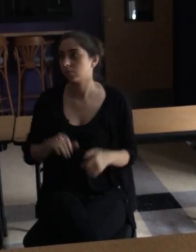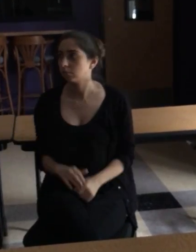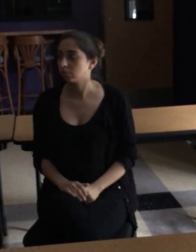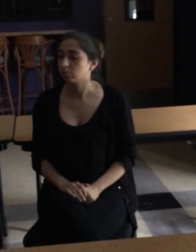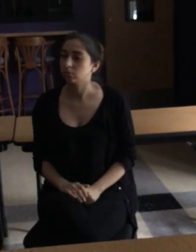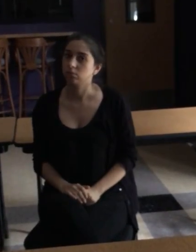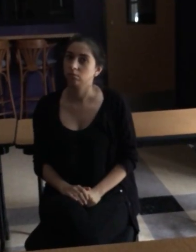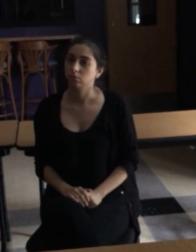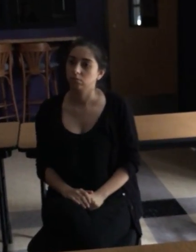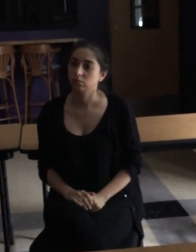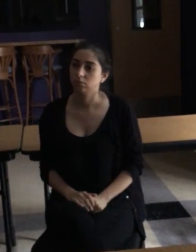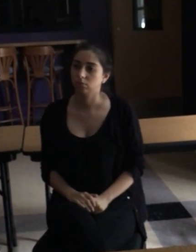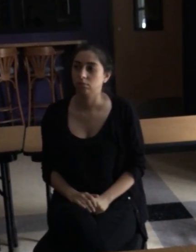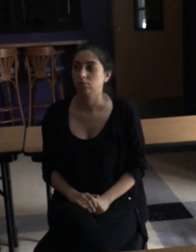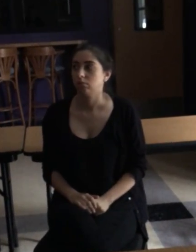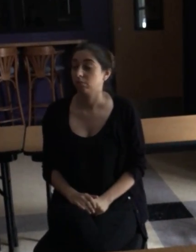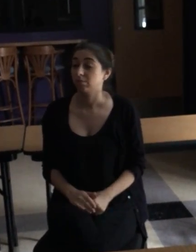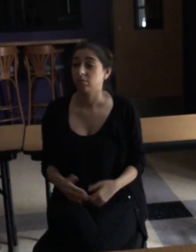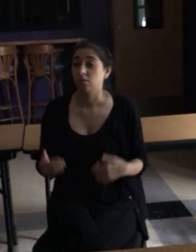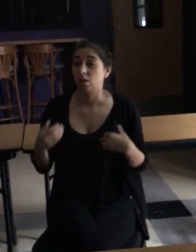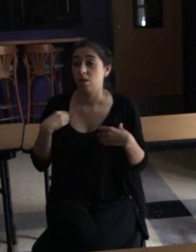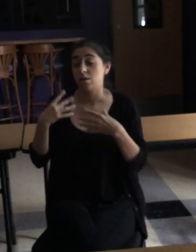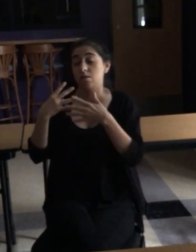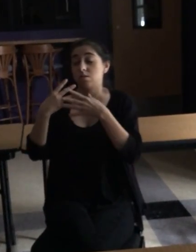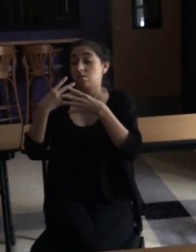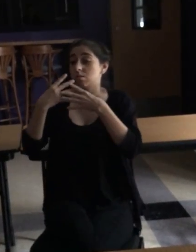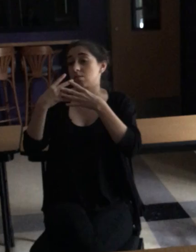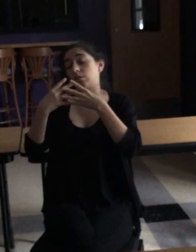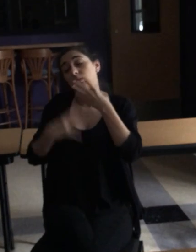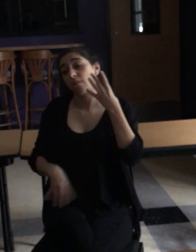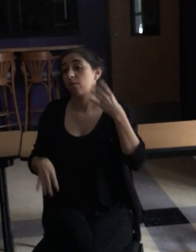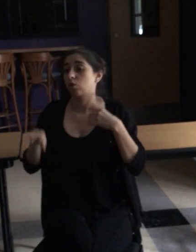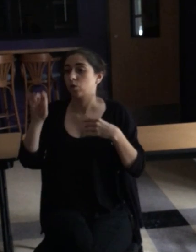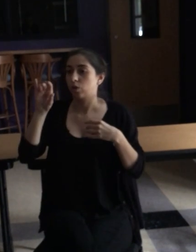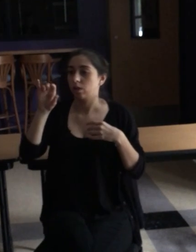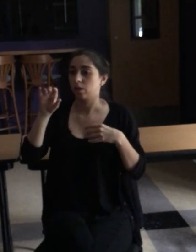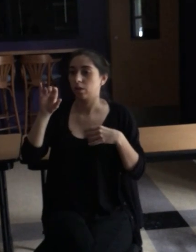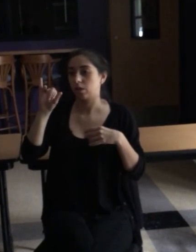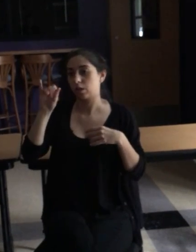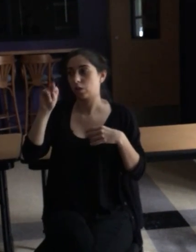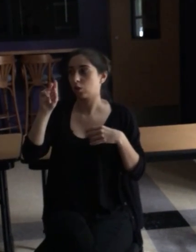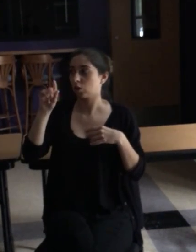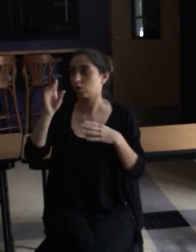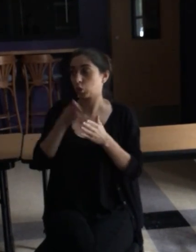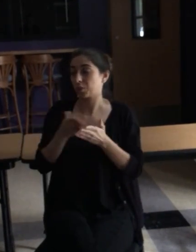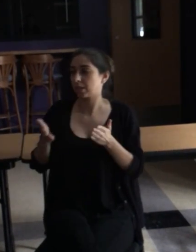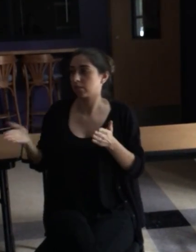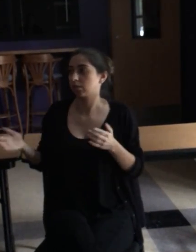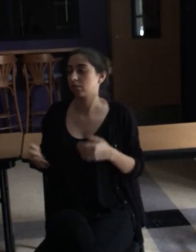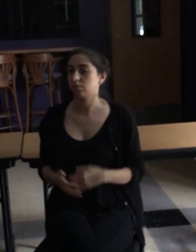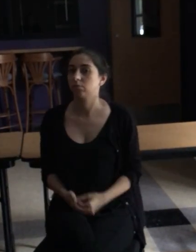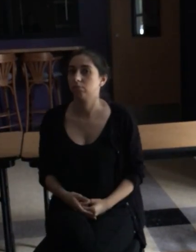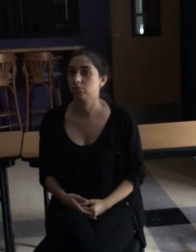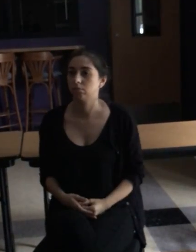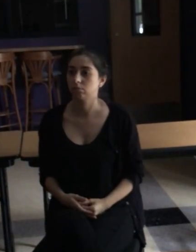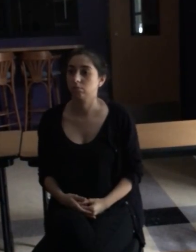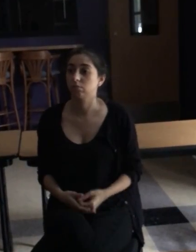So I have all sorts of ingredients in there. I might have, since we're gonna miss today,